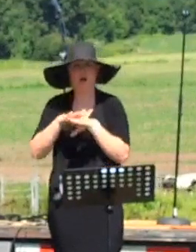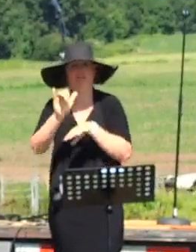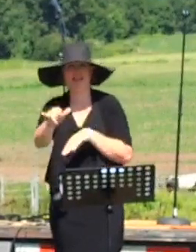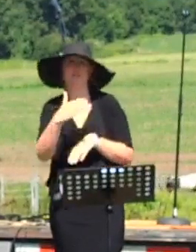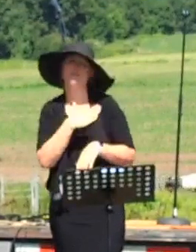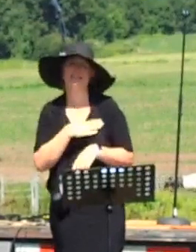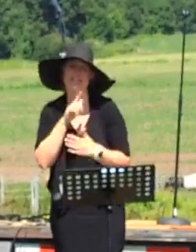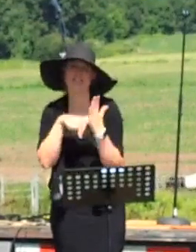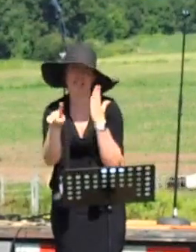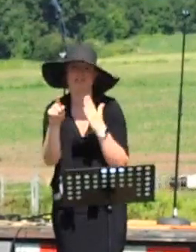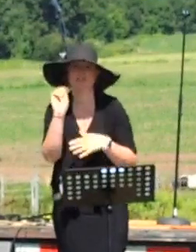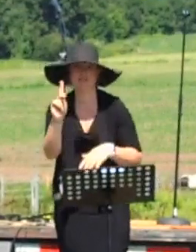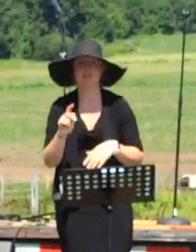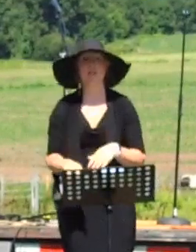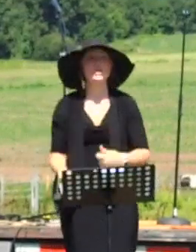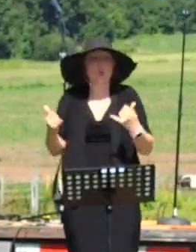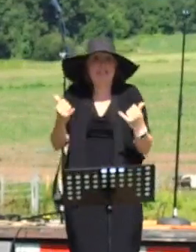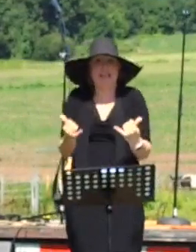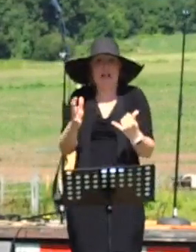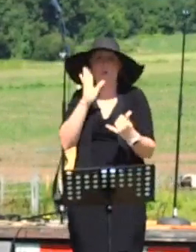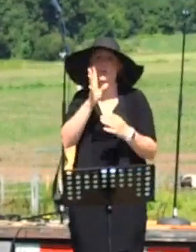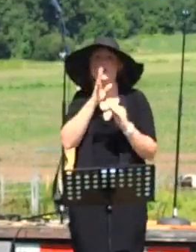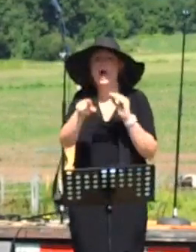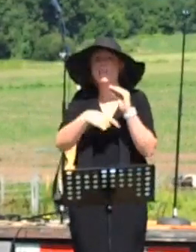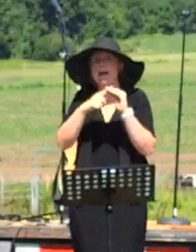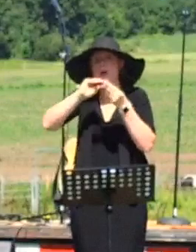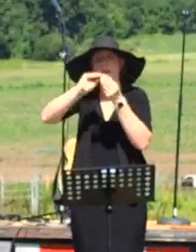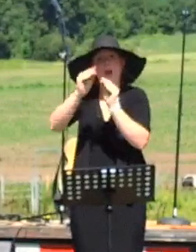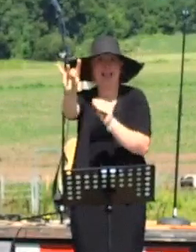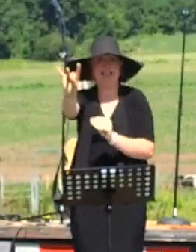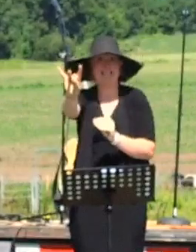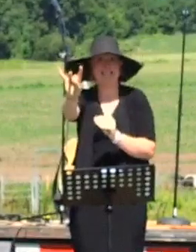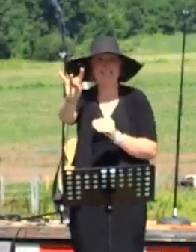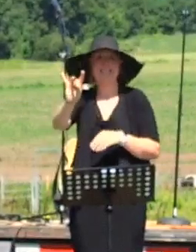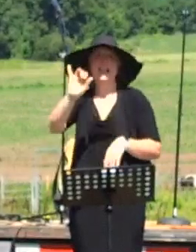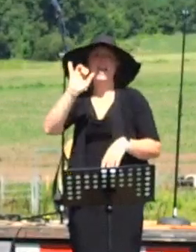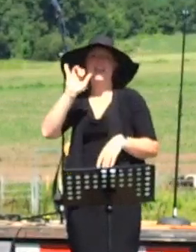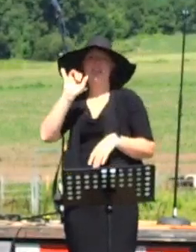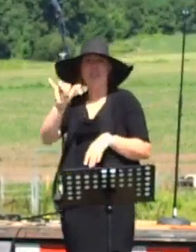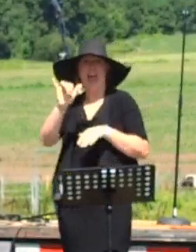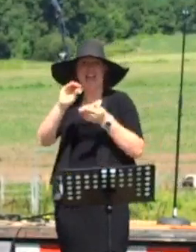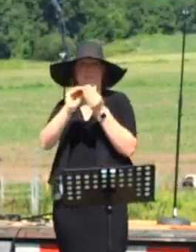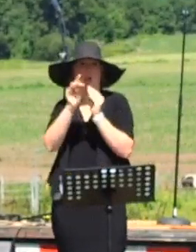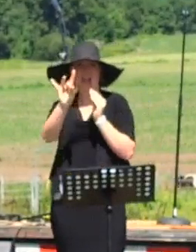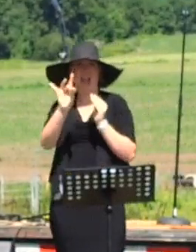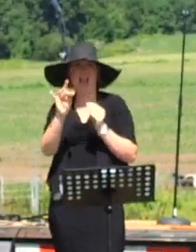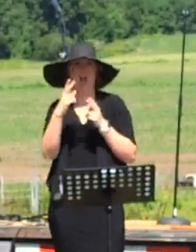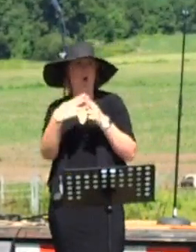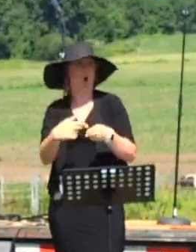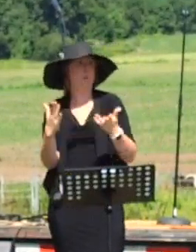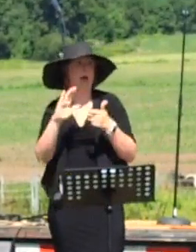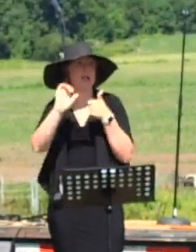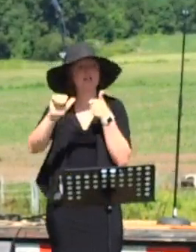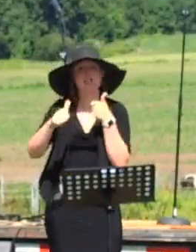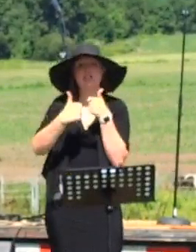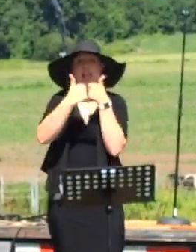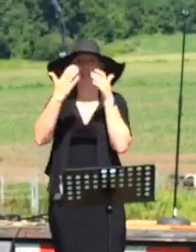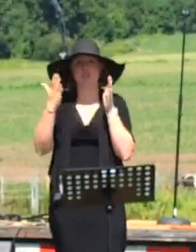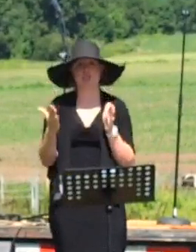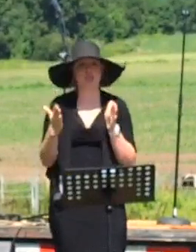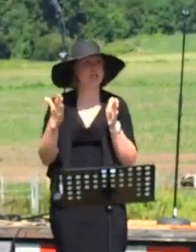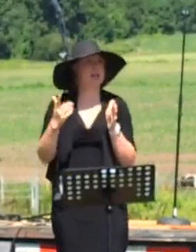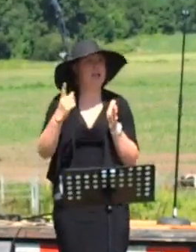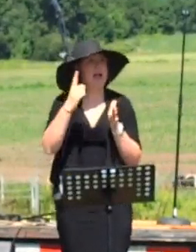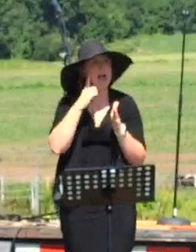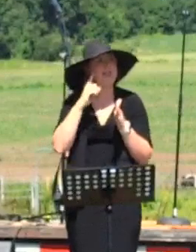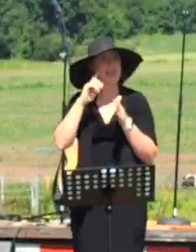going to talk about our type eights, our challengers. Now, of all the types, I believe the type